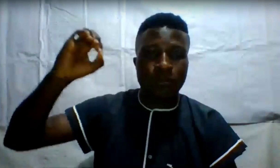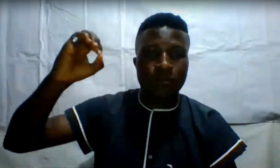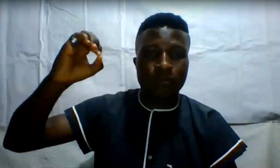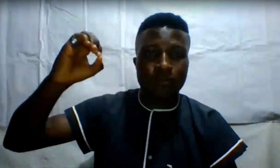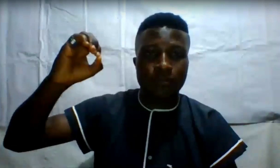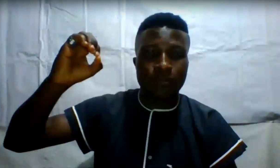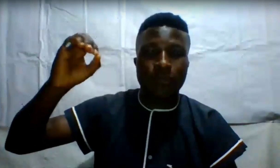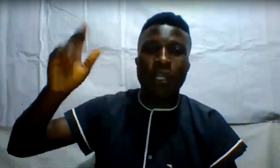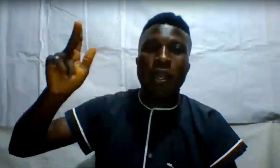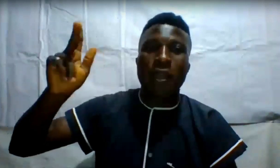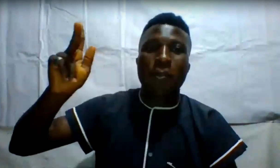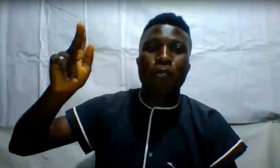P,